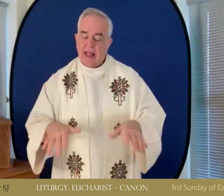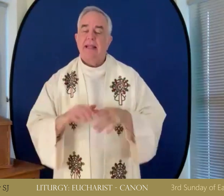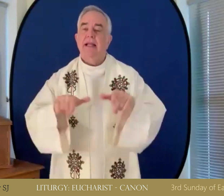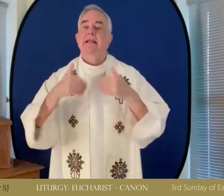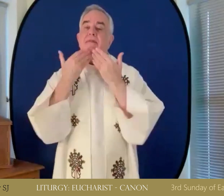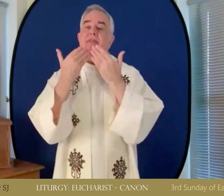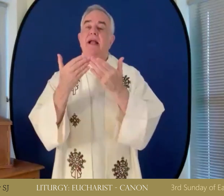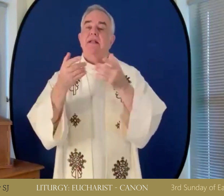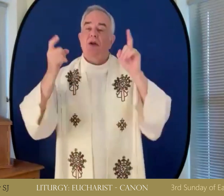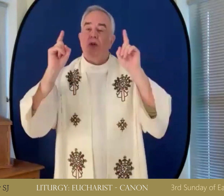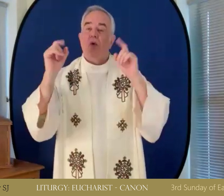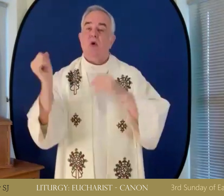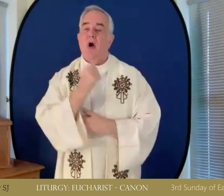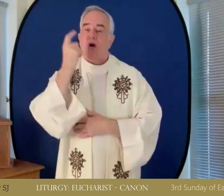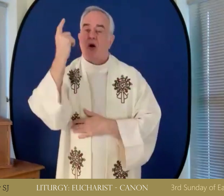Let us give thanks. Lord our God,